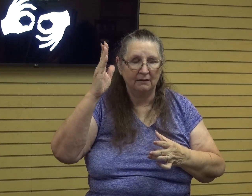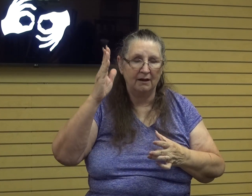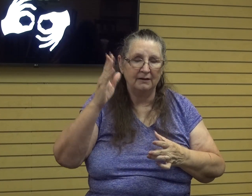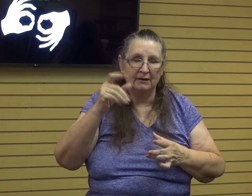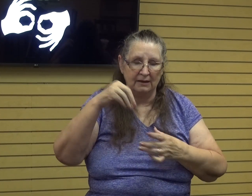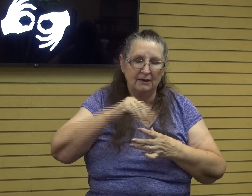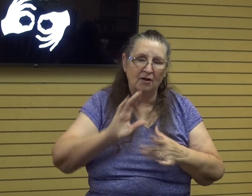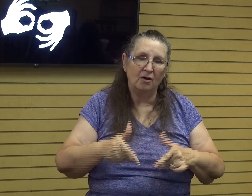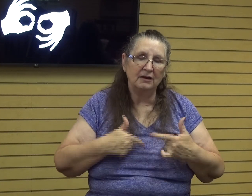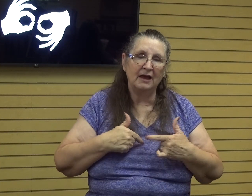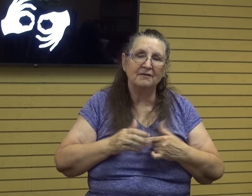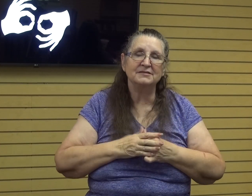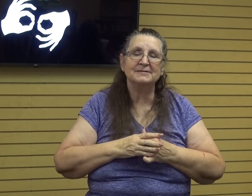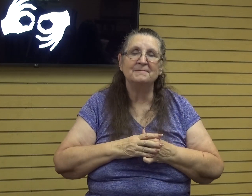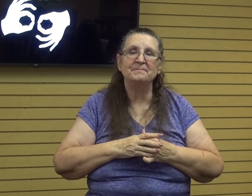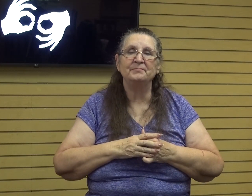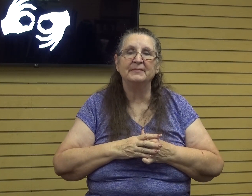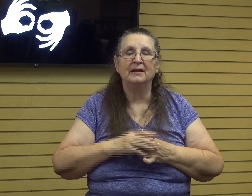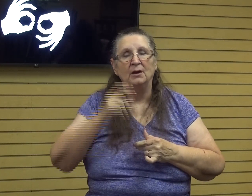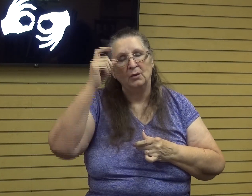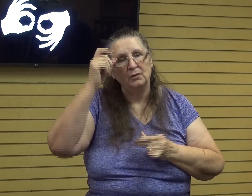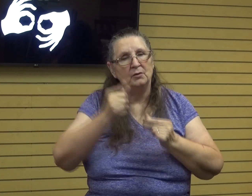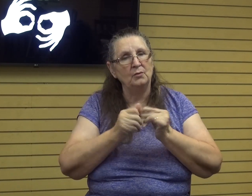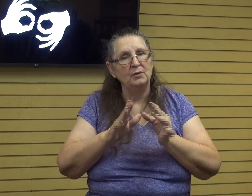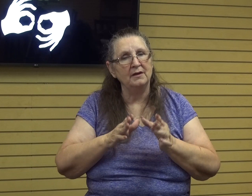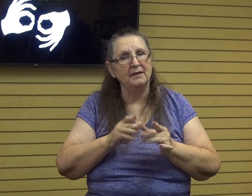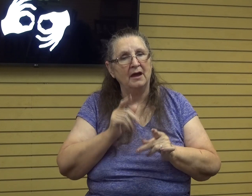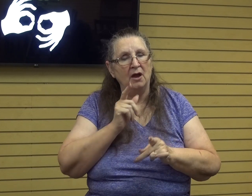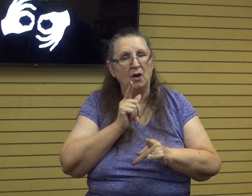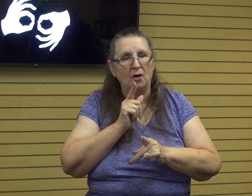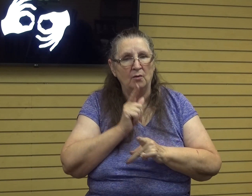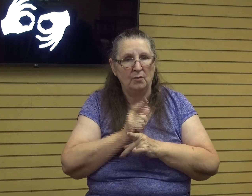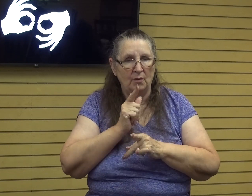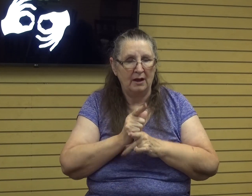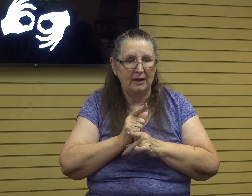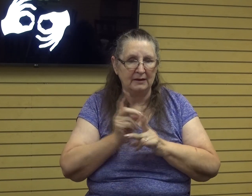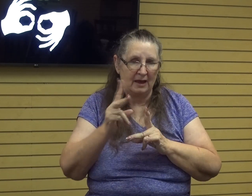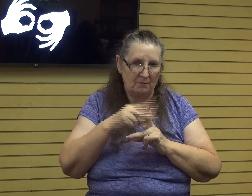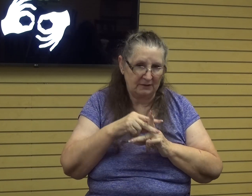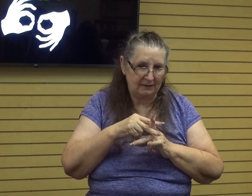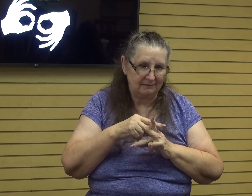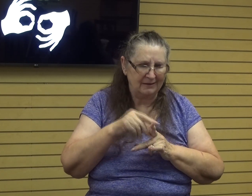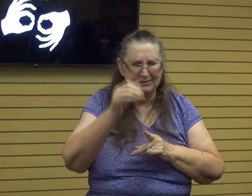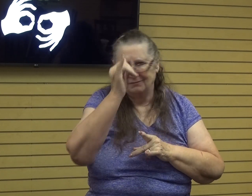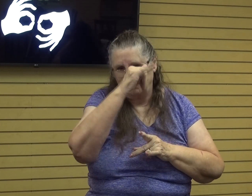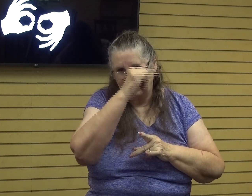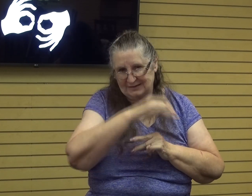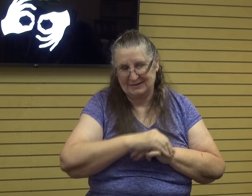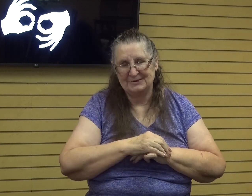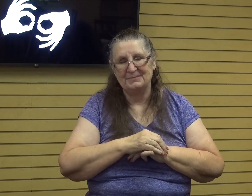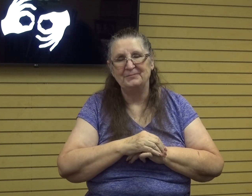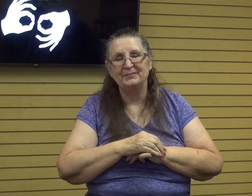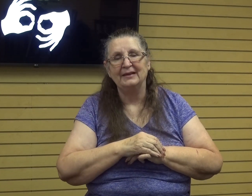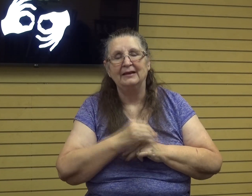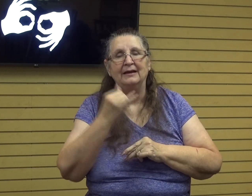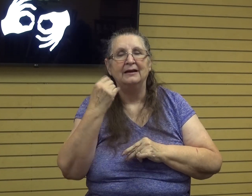lives. And wisdom without proper application is foolishness. You know, when someone has